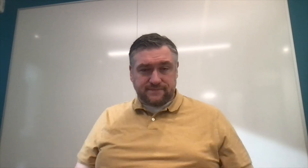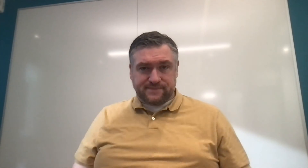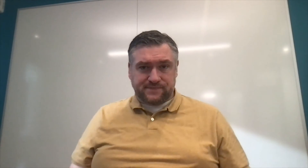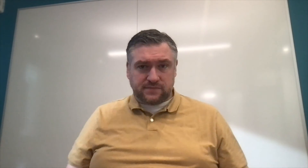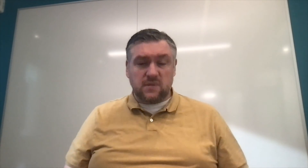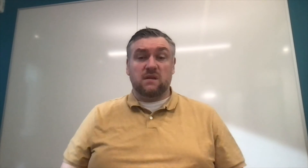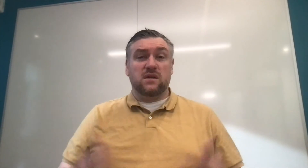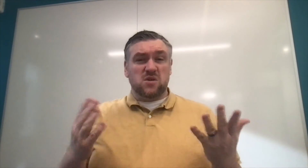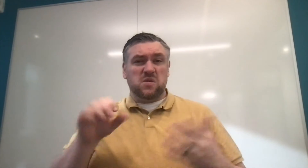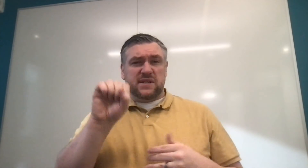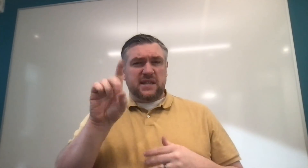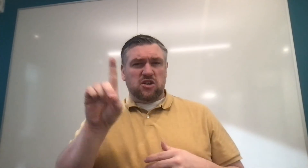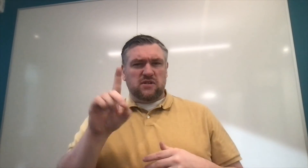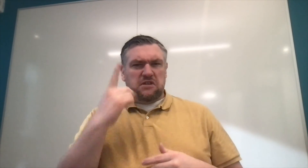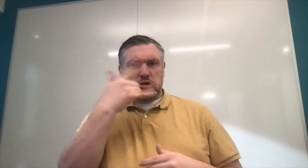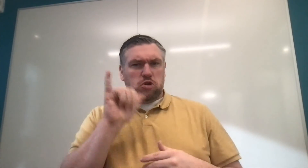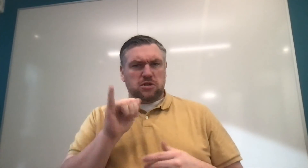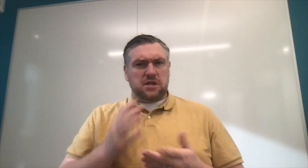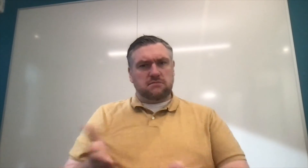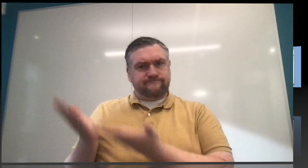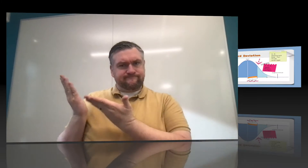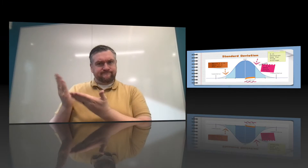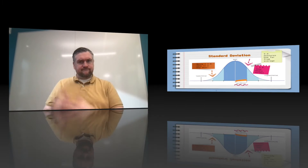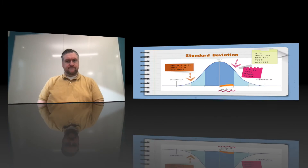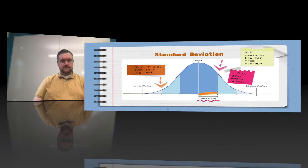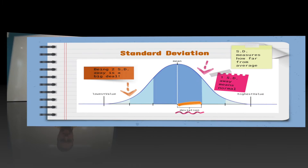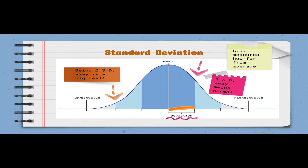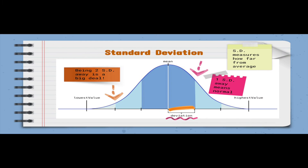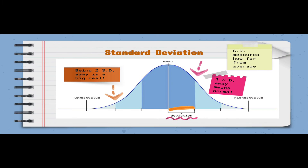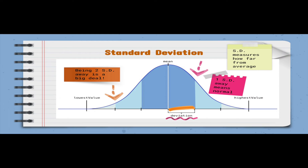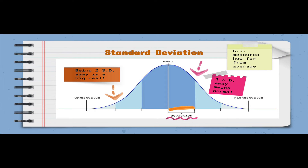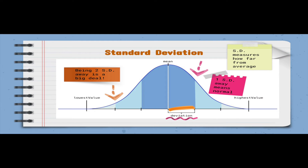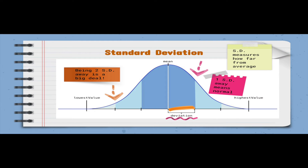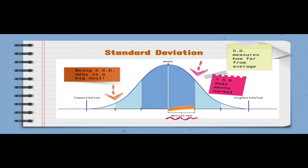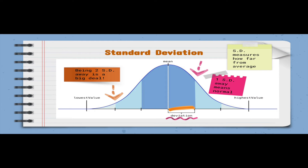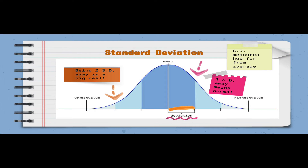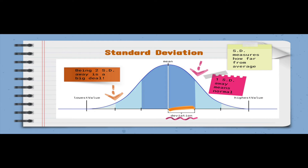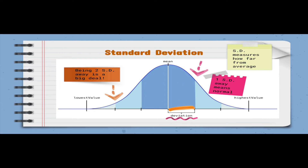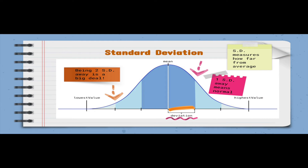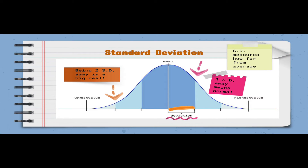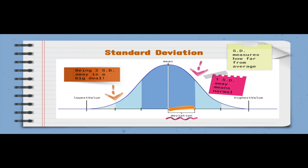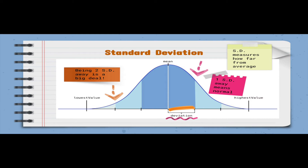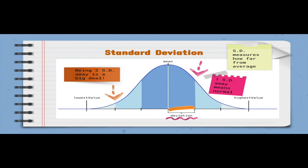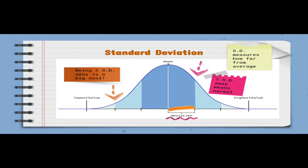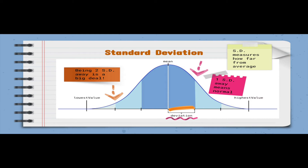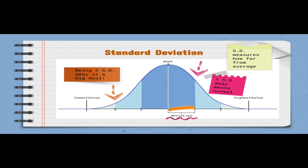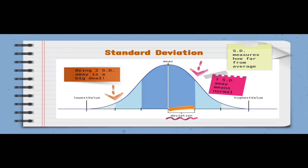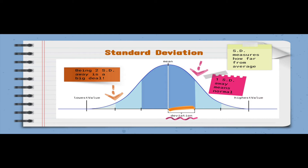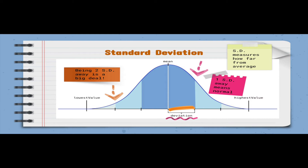we need to support learning in a different way. So, here's what standard deviation looks like.